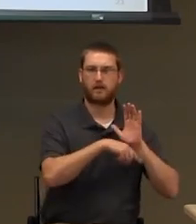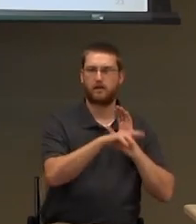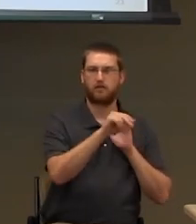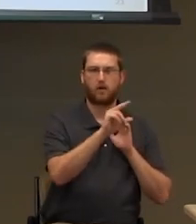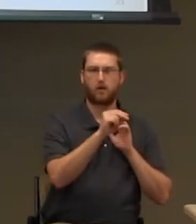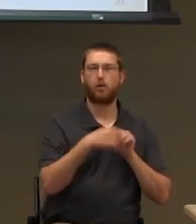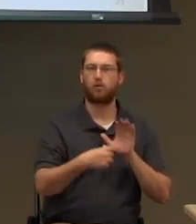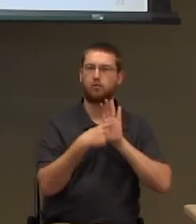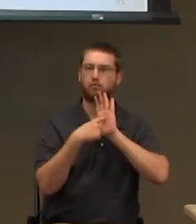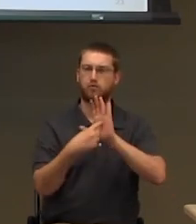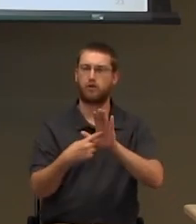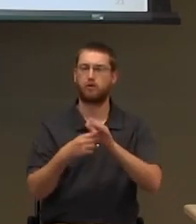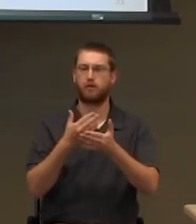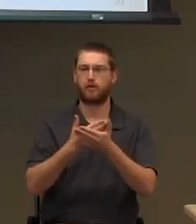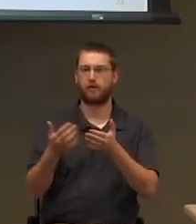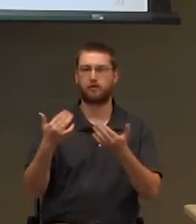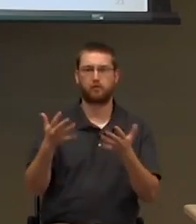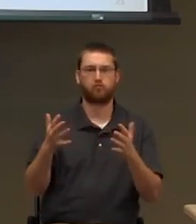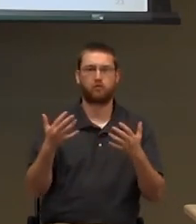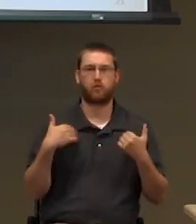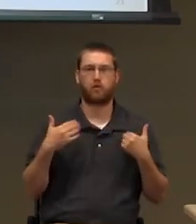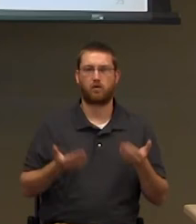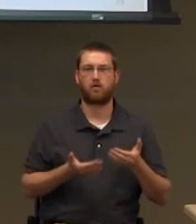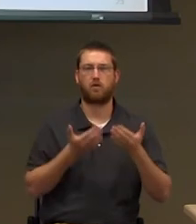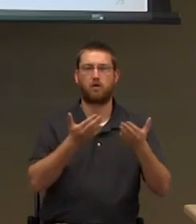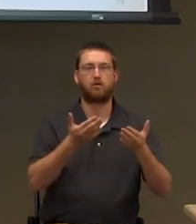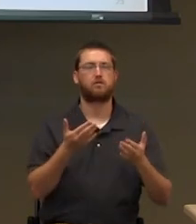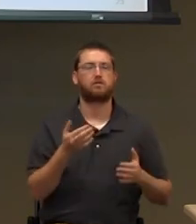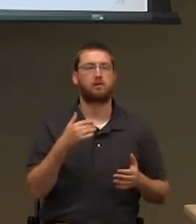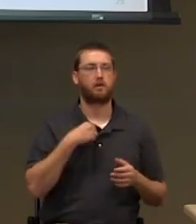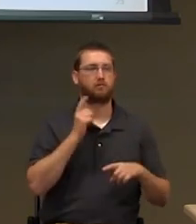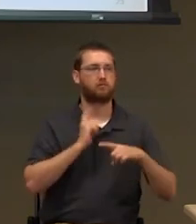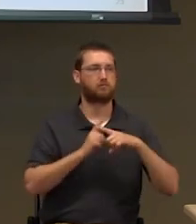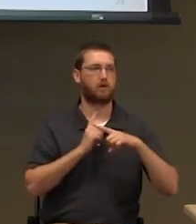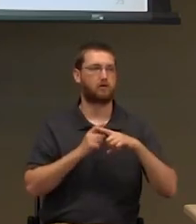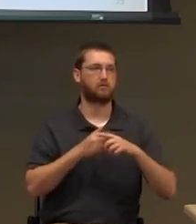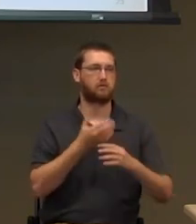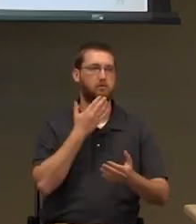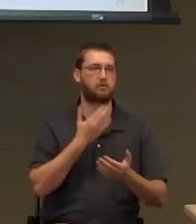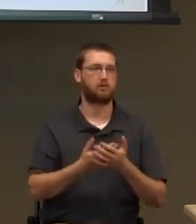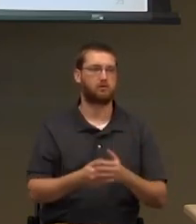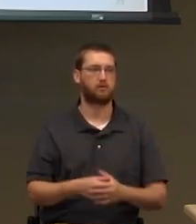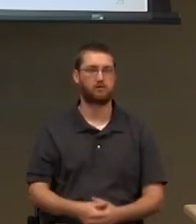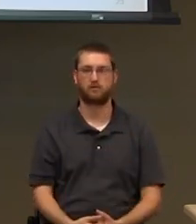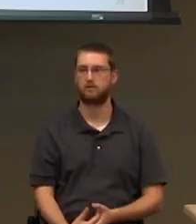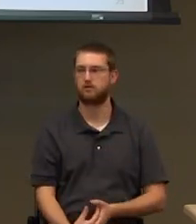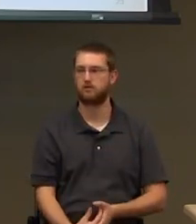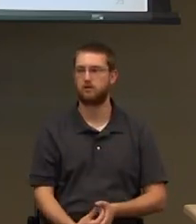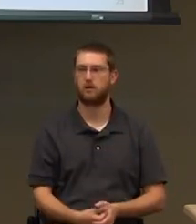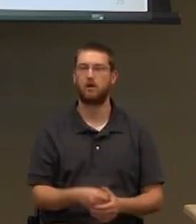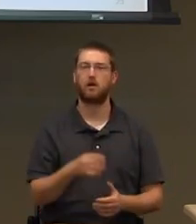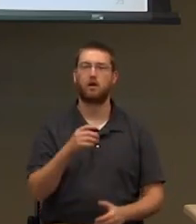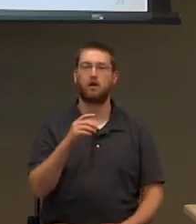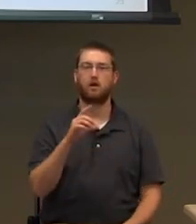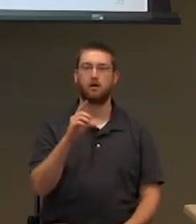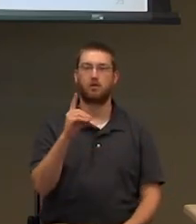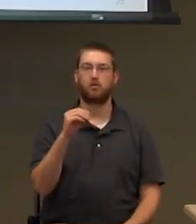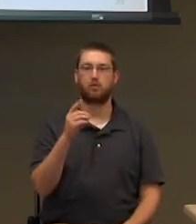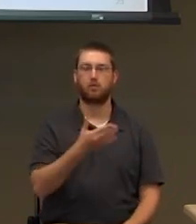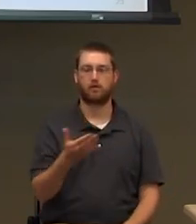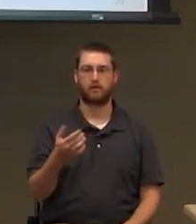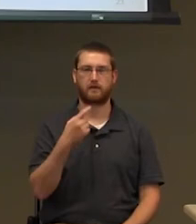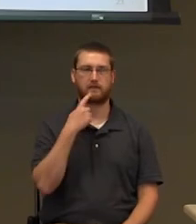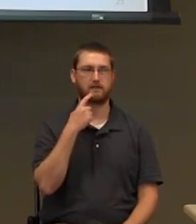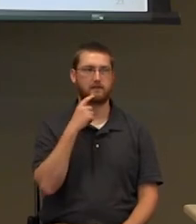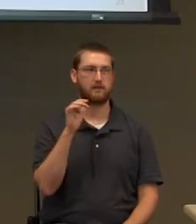I just meant that those are the things that we offer already. And so I think that's a positive. And that's what I was trying to refer to. Yep. I did one other thing I want to say, and